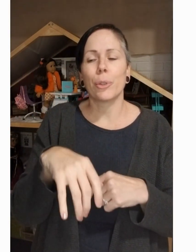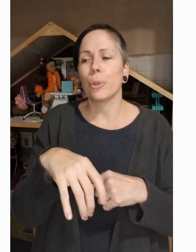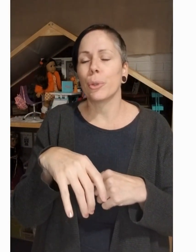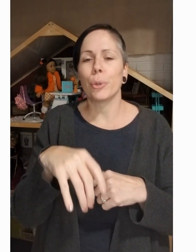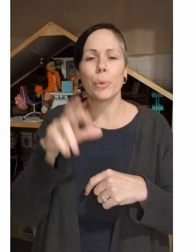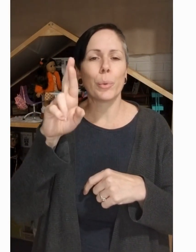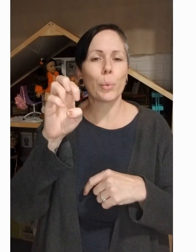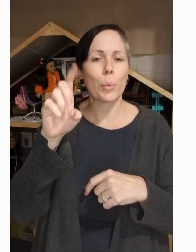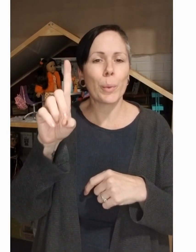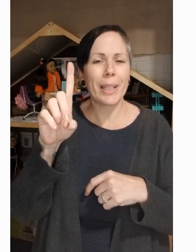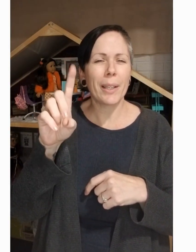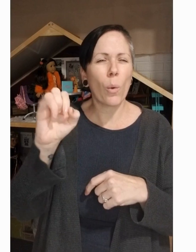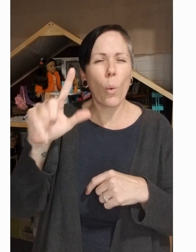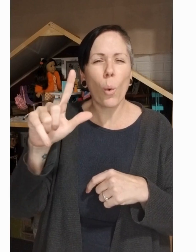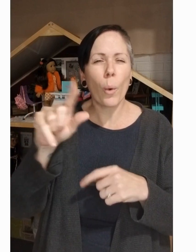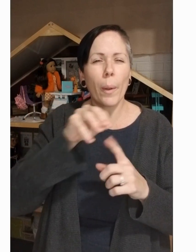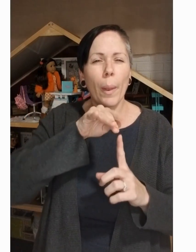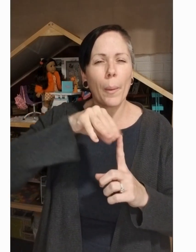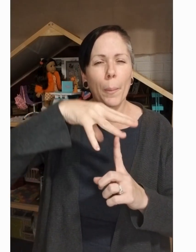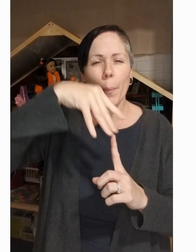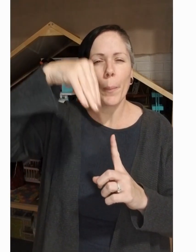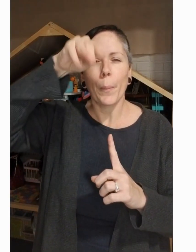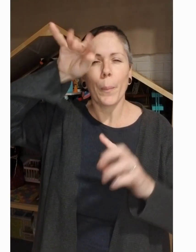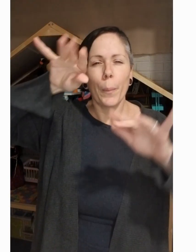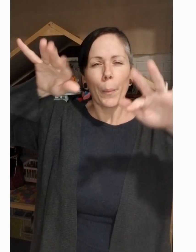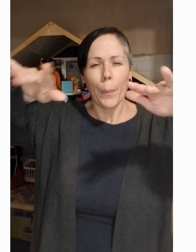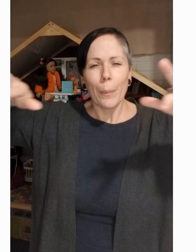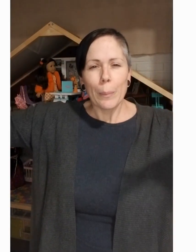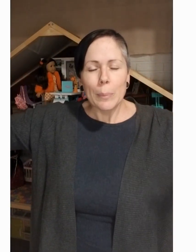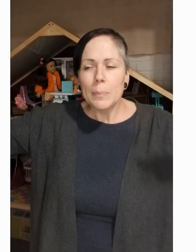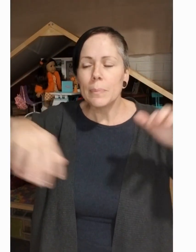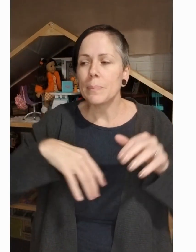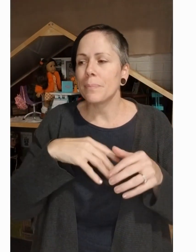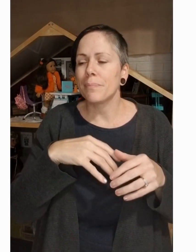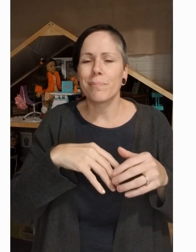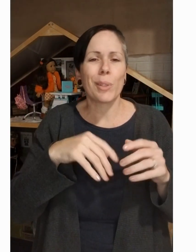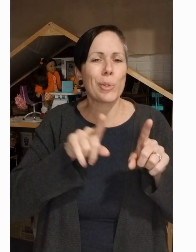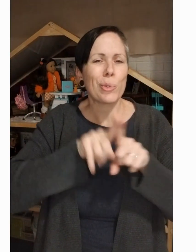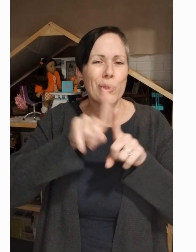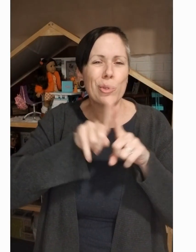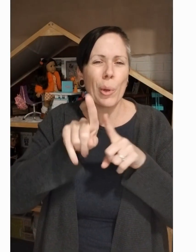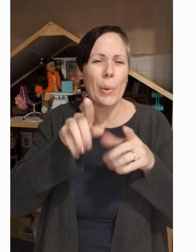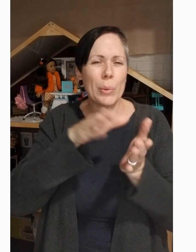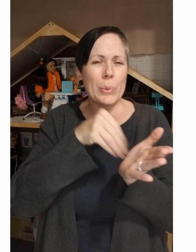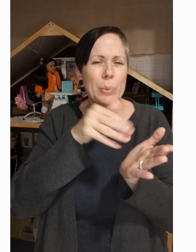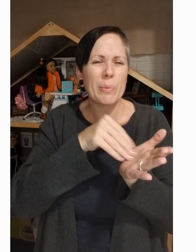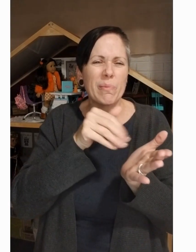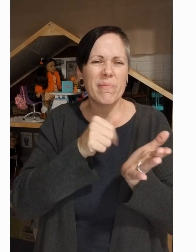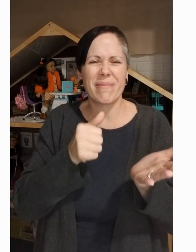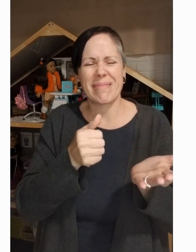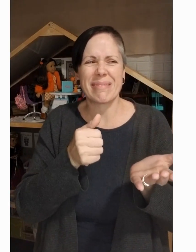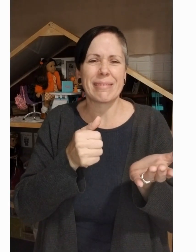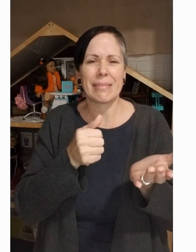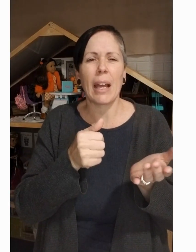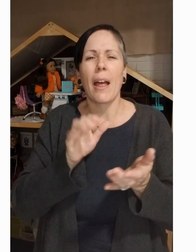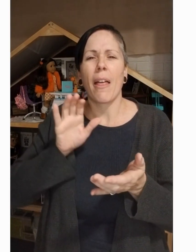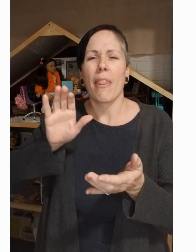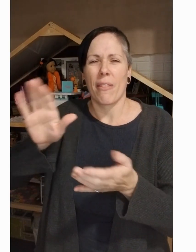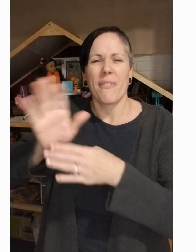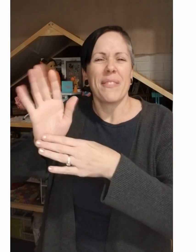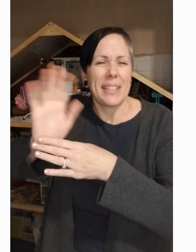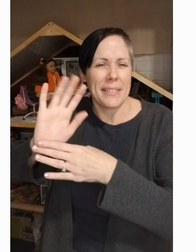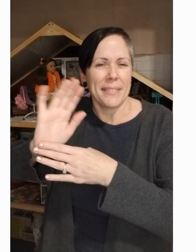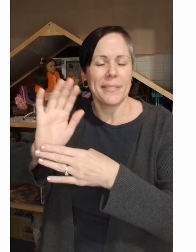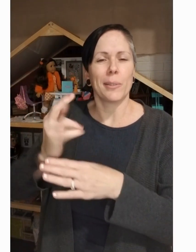least successful of it was these little star soaps that I made. I think in the tutorial they used